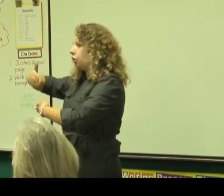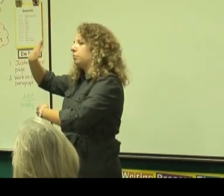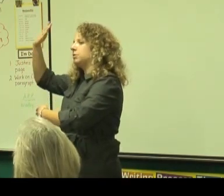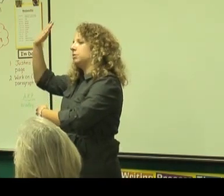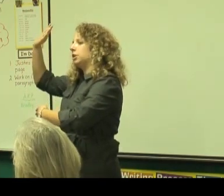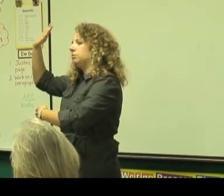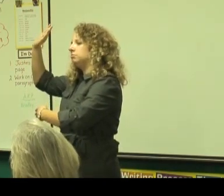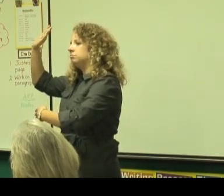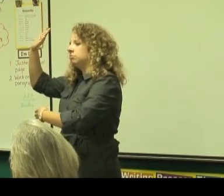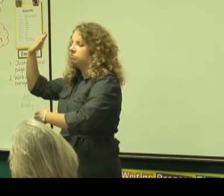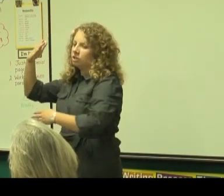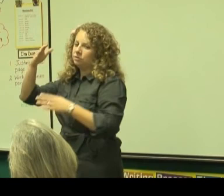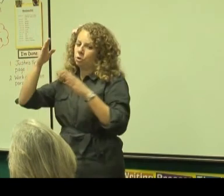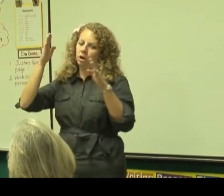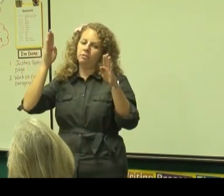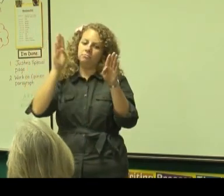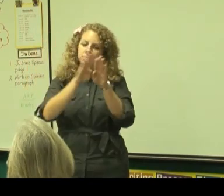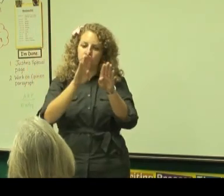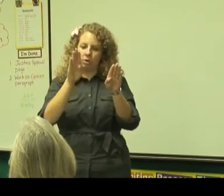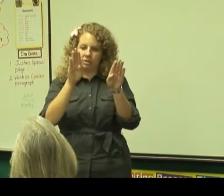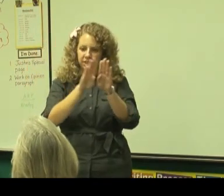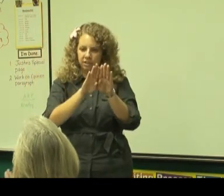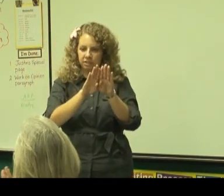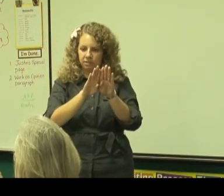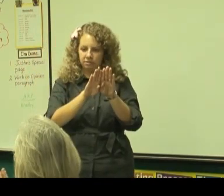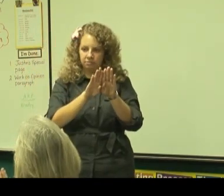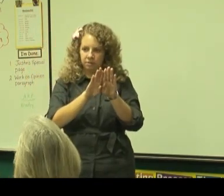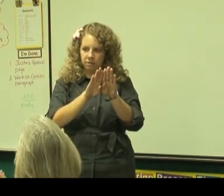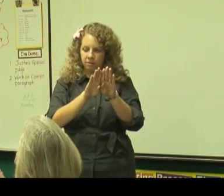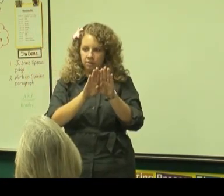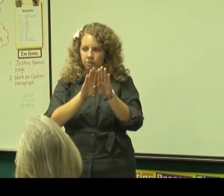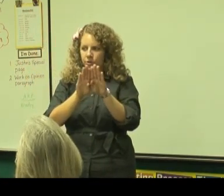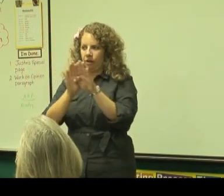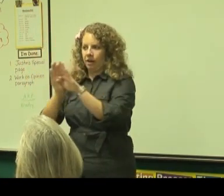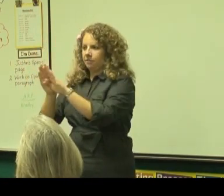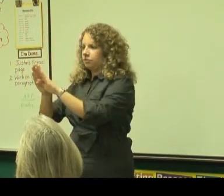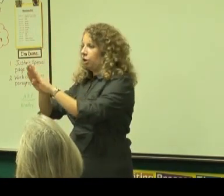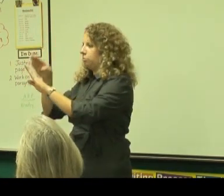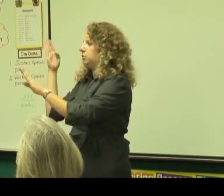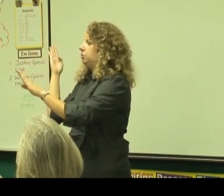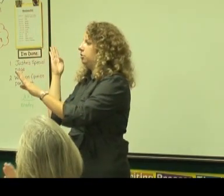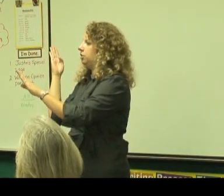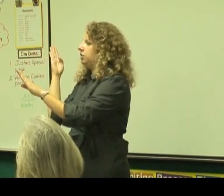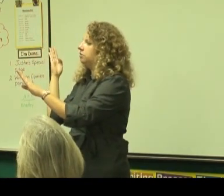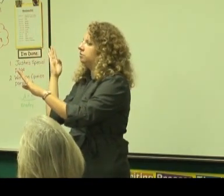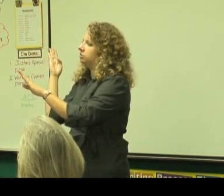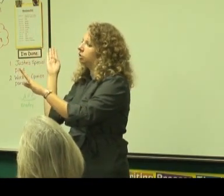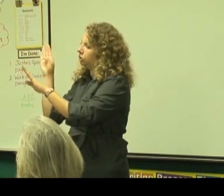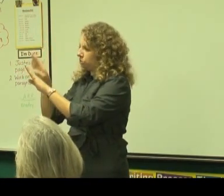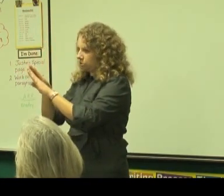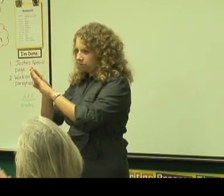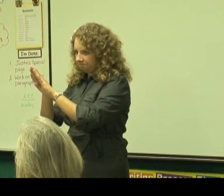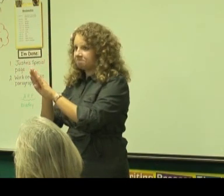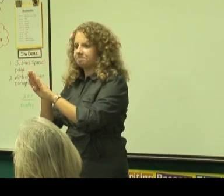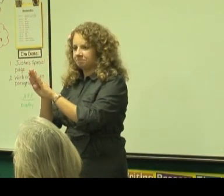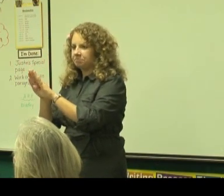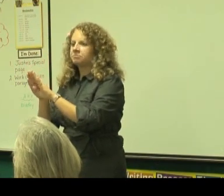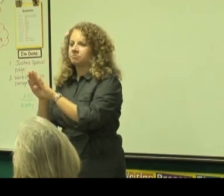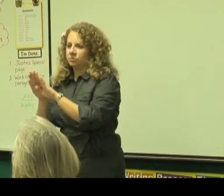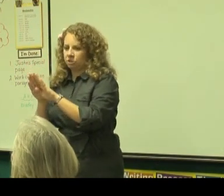Open the window. You have door. Door is like this. You have open the door and close the door.